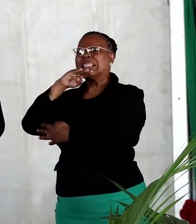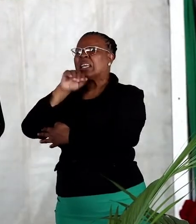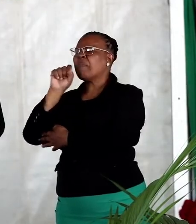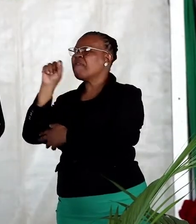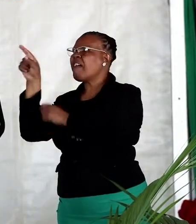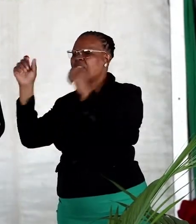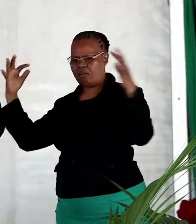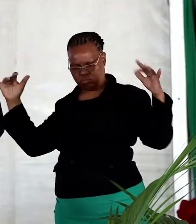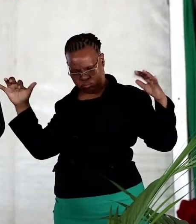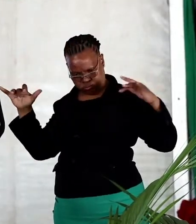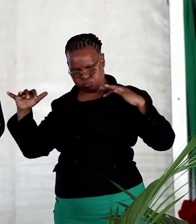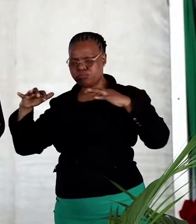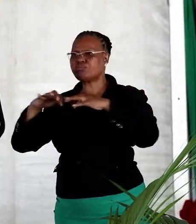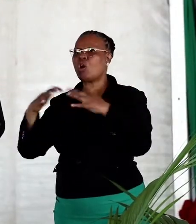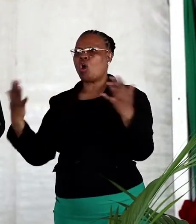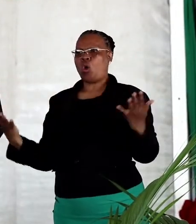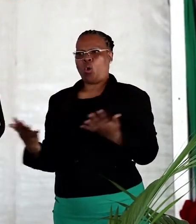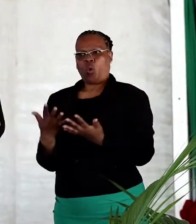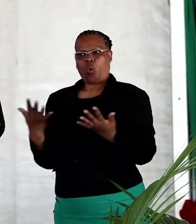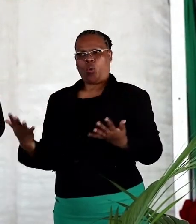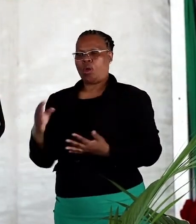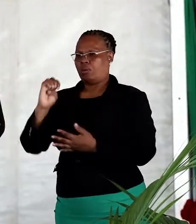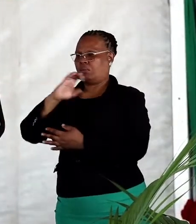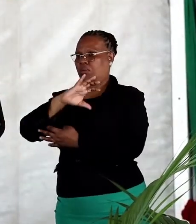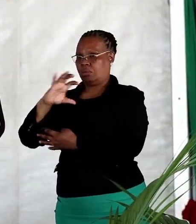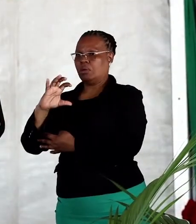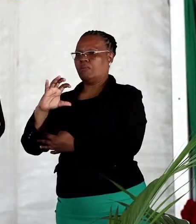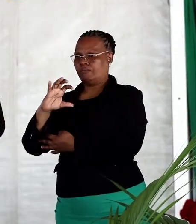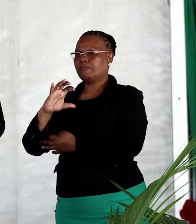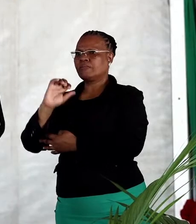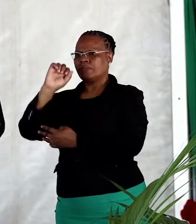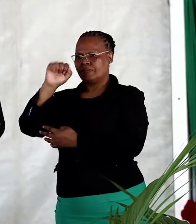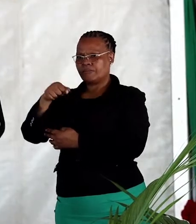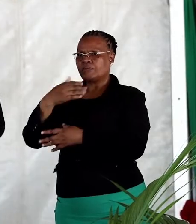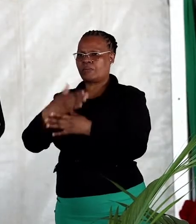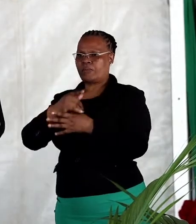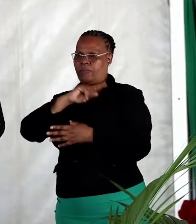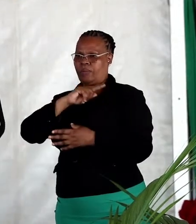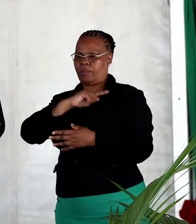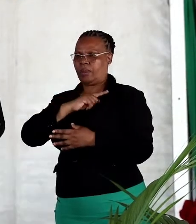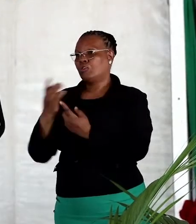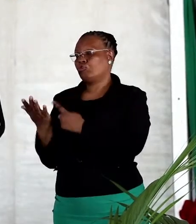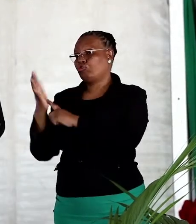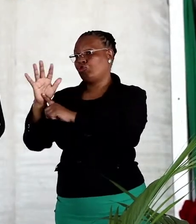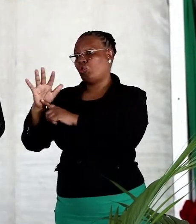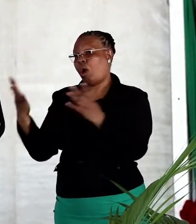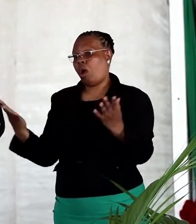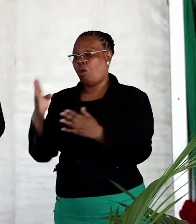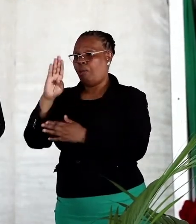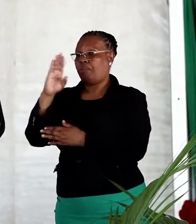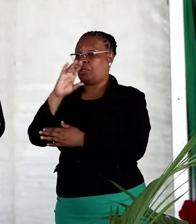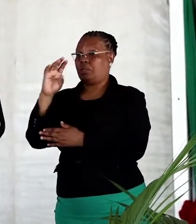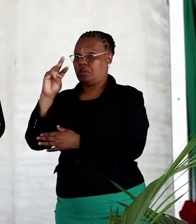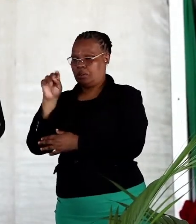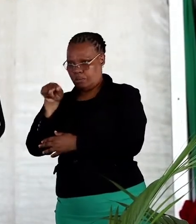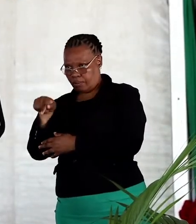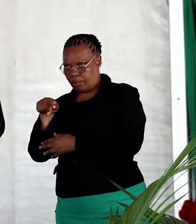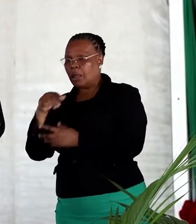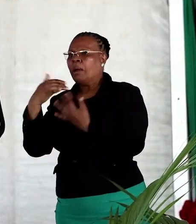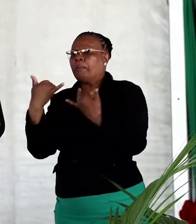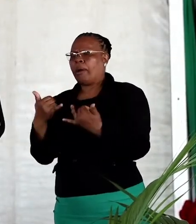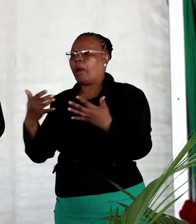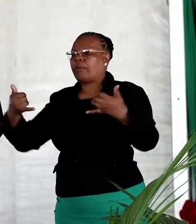Cape, bale country, baze apha as the host municipality, will be happy to hear your